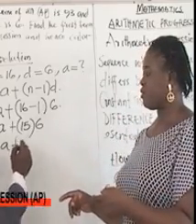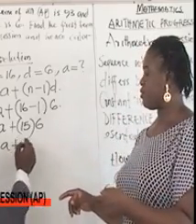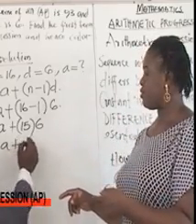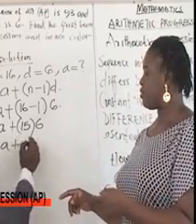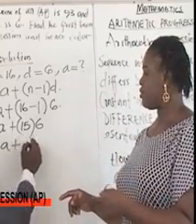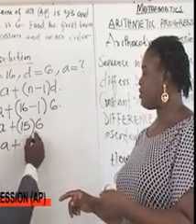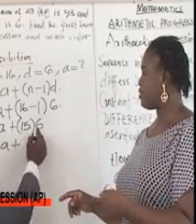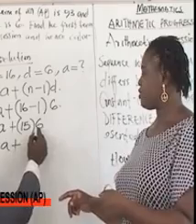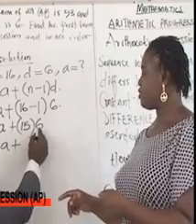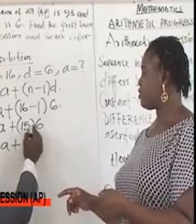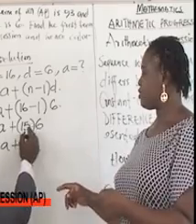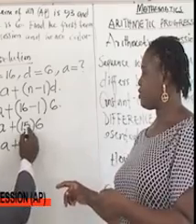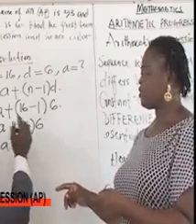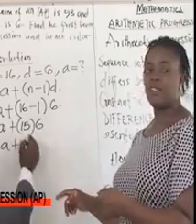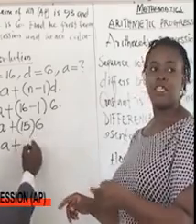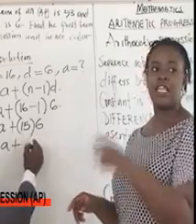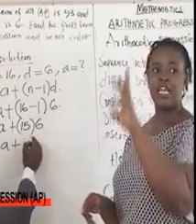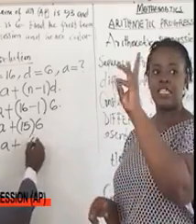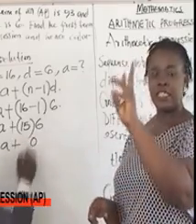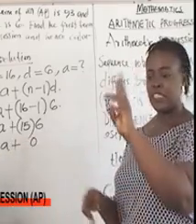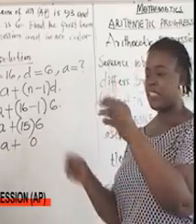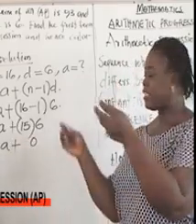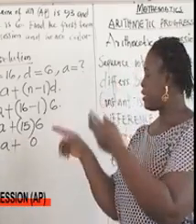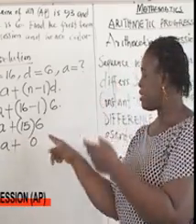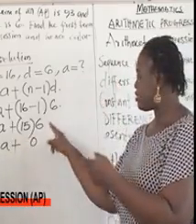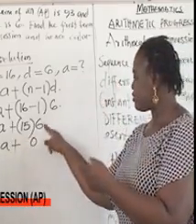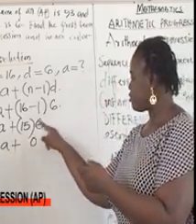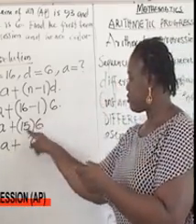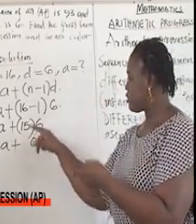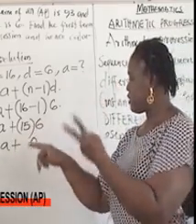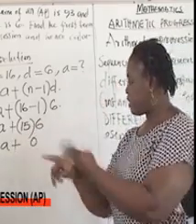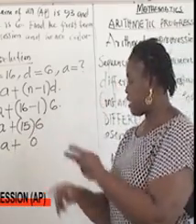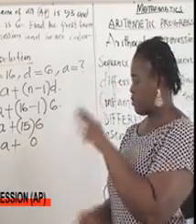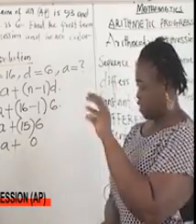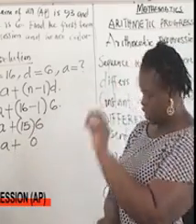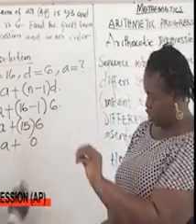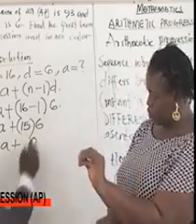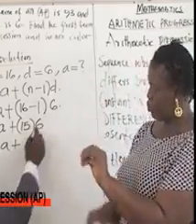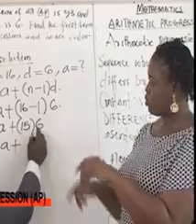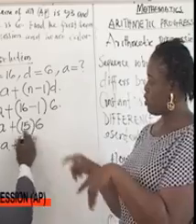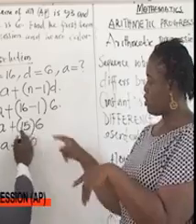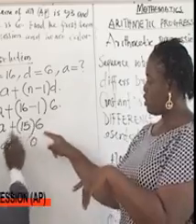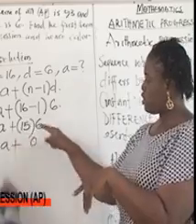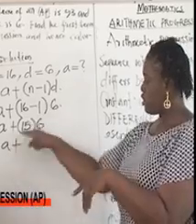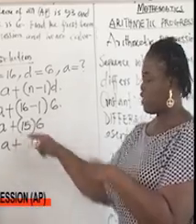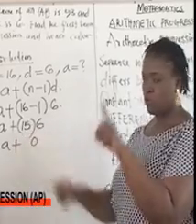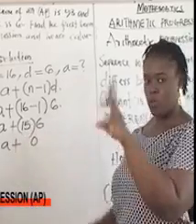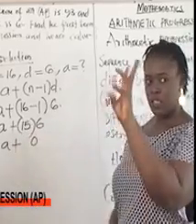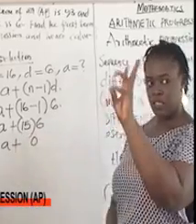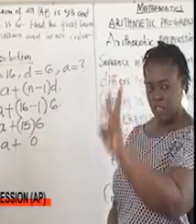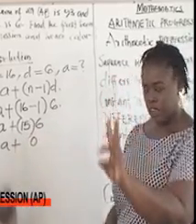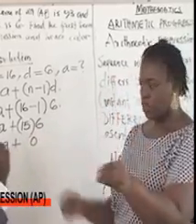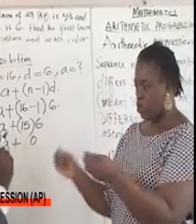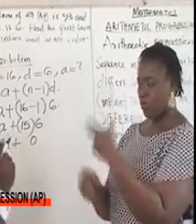That gives us what? 90. 6 times 5, that will give us 30. That's 0, carry 3. 6 times 1,